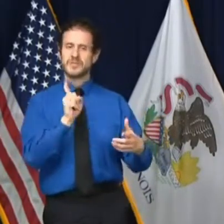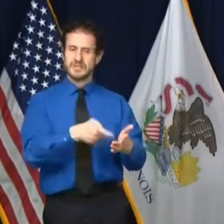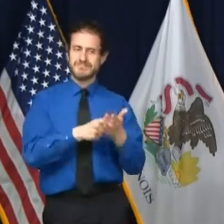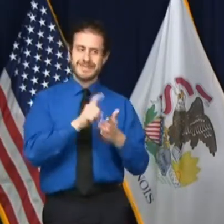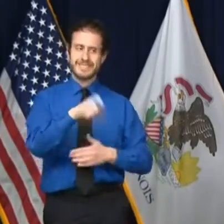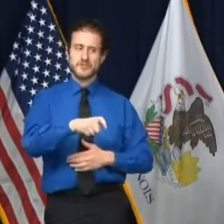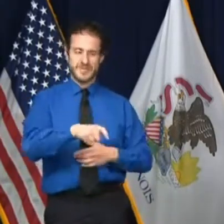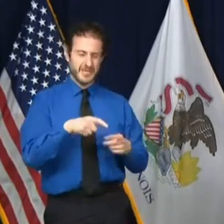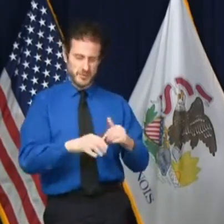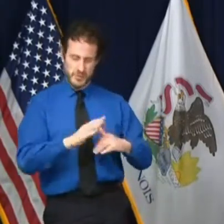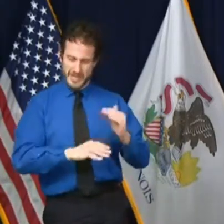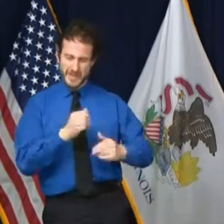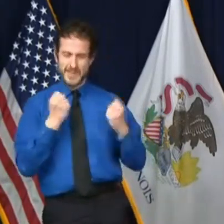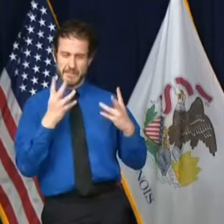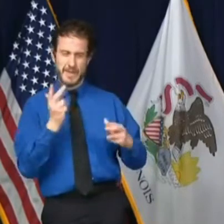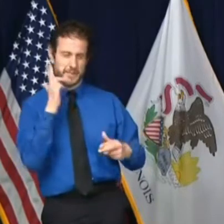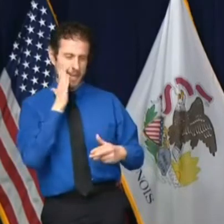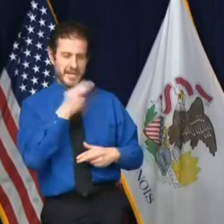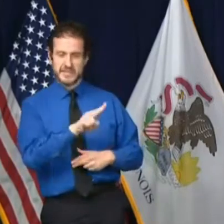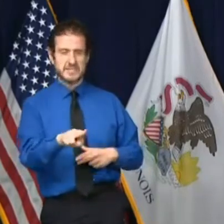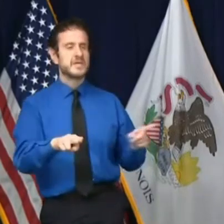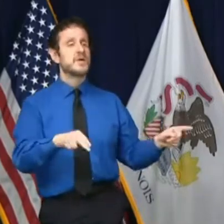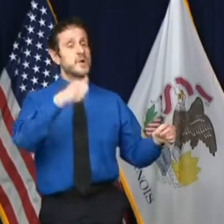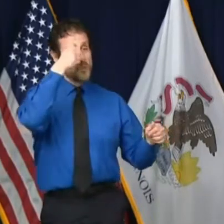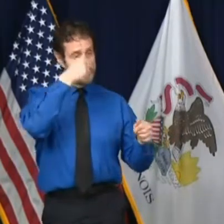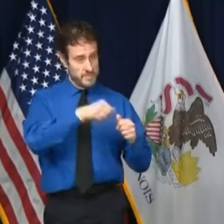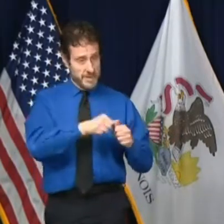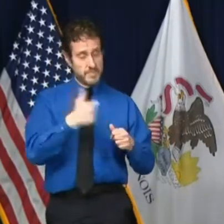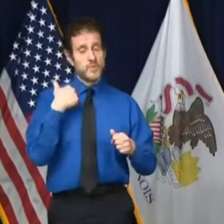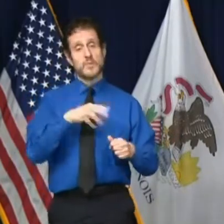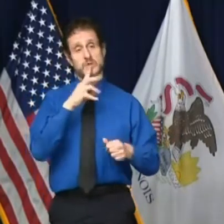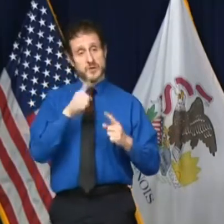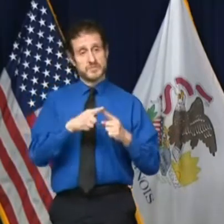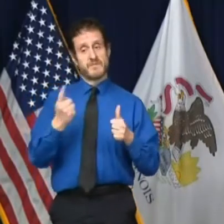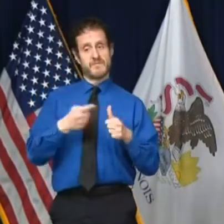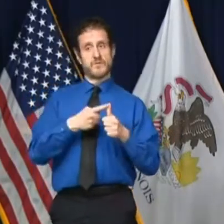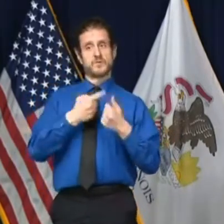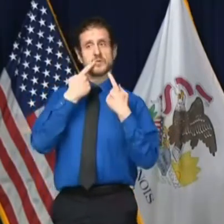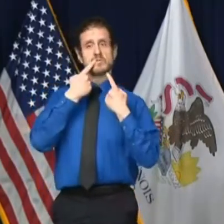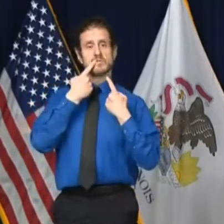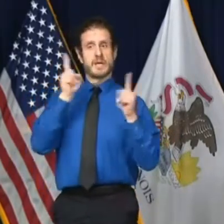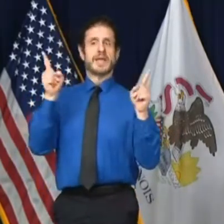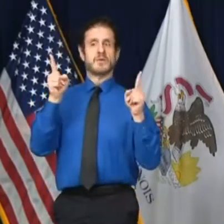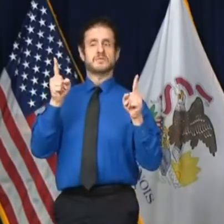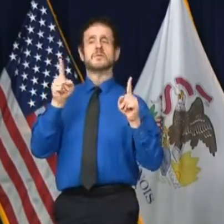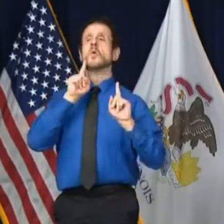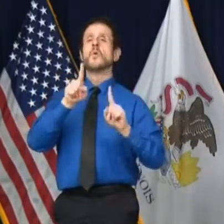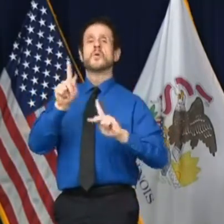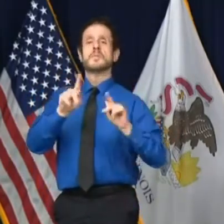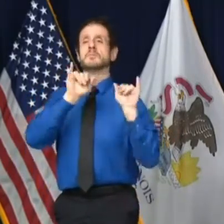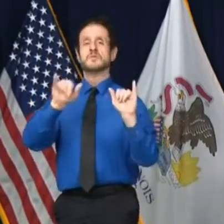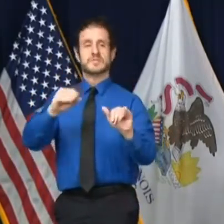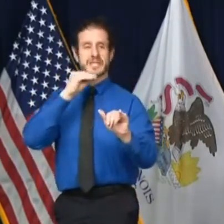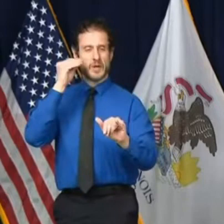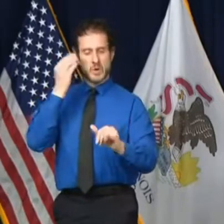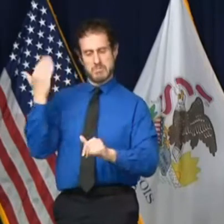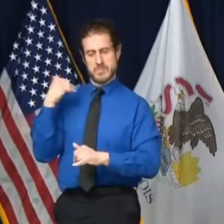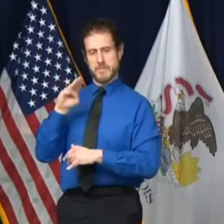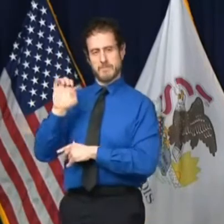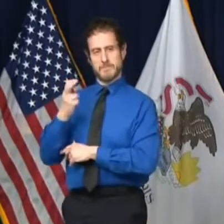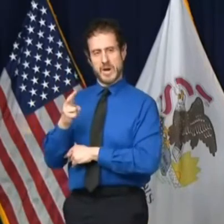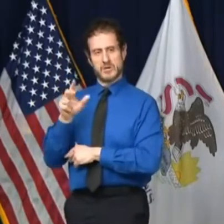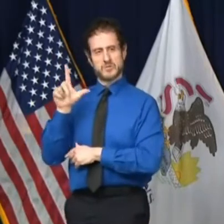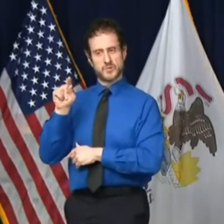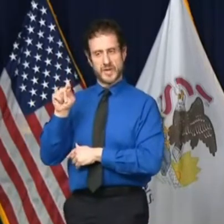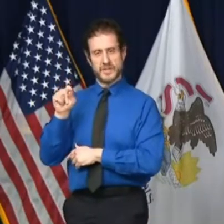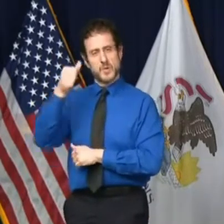you go back to the day that we talked about the stay-at-home order on March 20th, and Dr. Emily